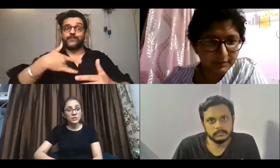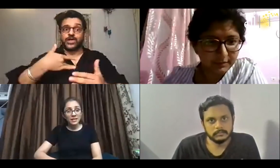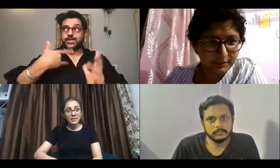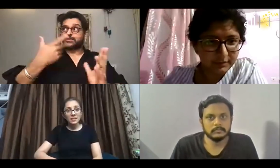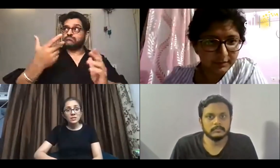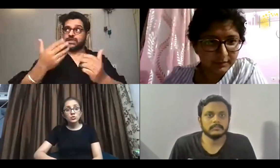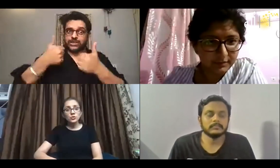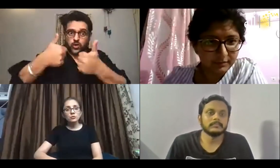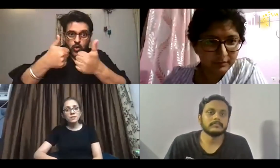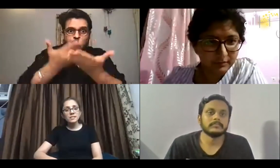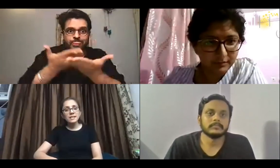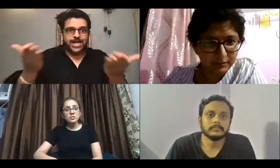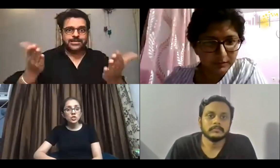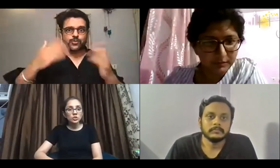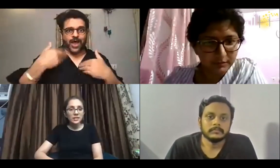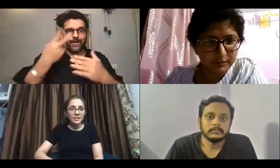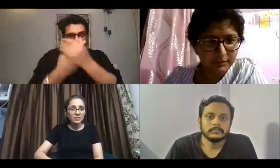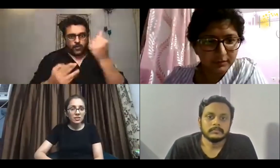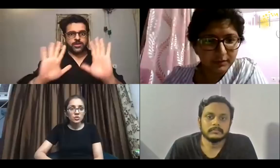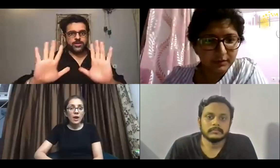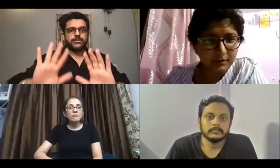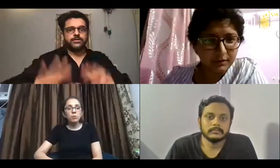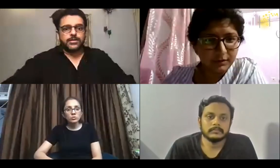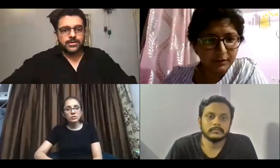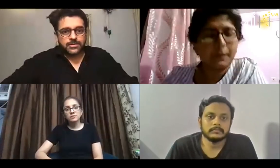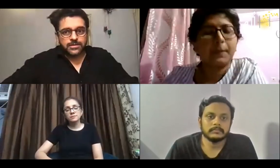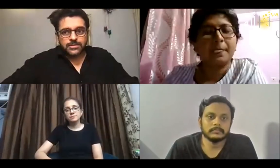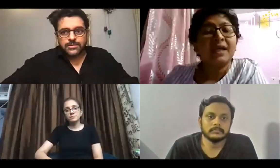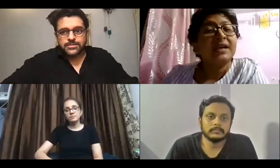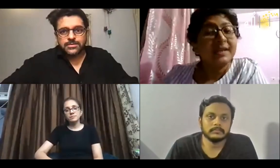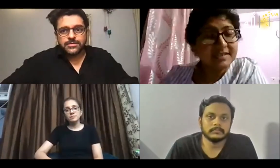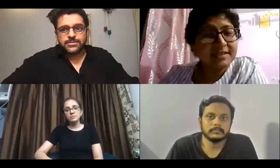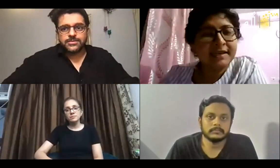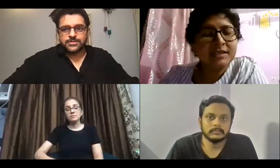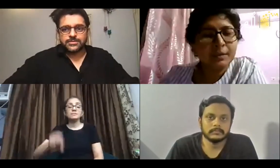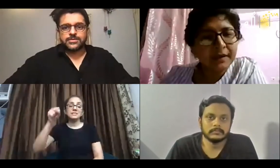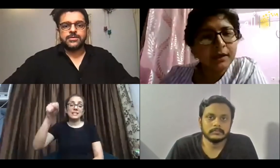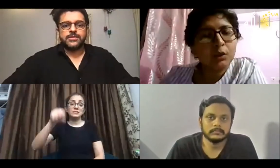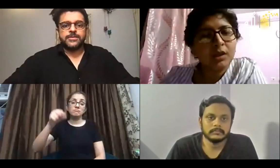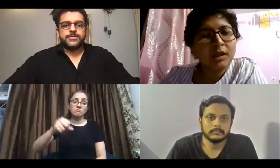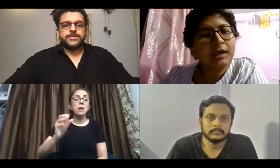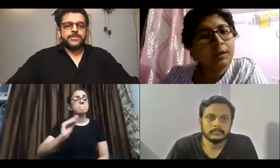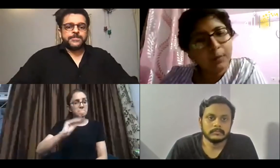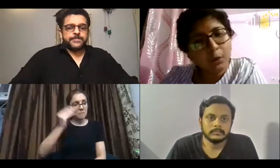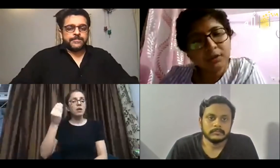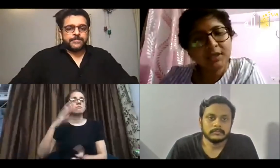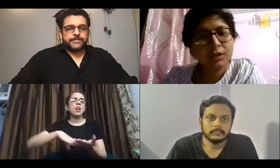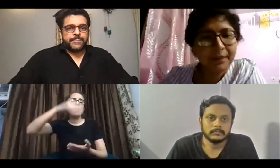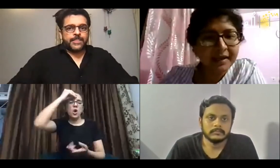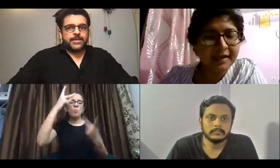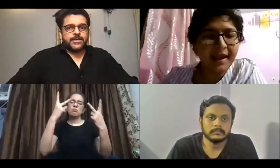also sign. So, do you feel that it's a good thing to have both? Yes, it is better to learn